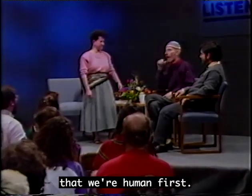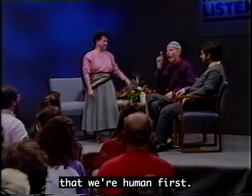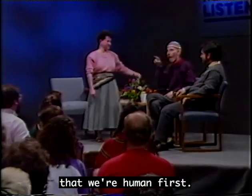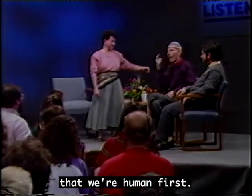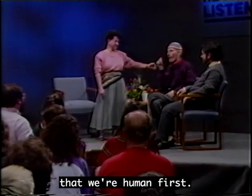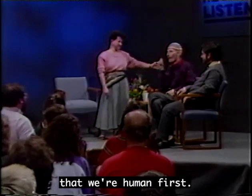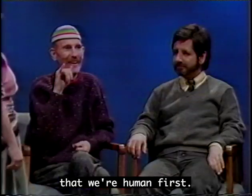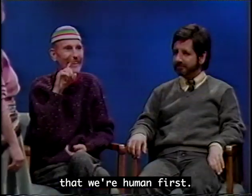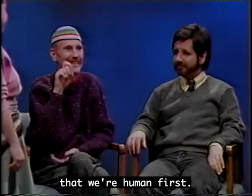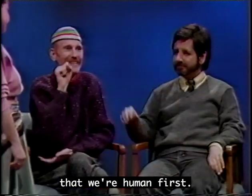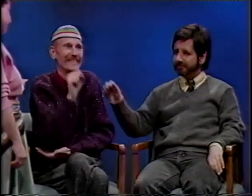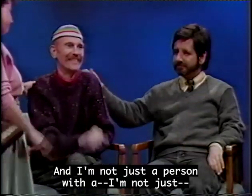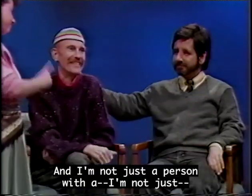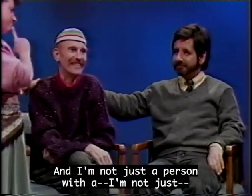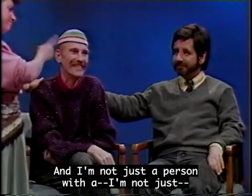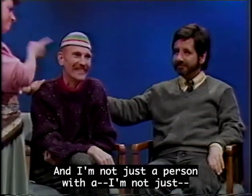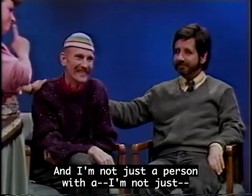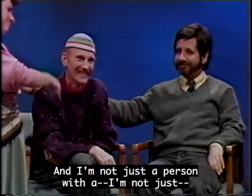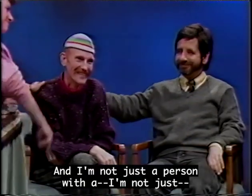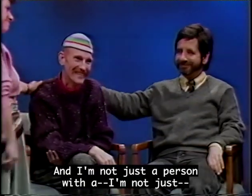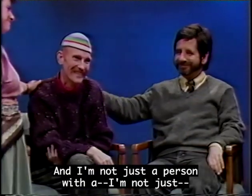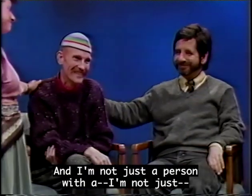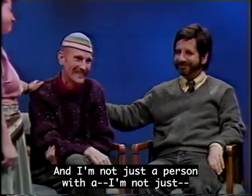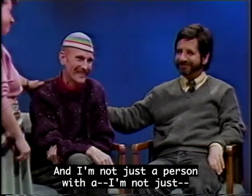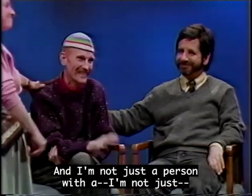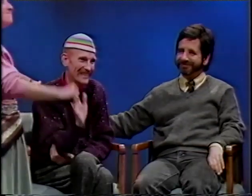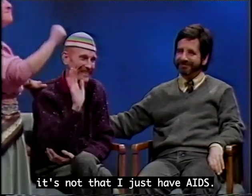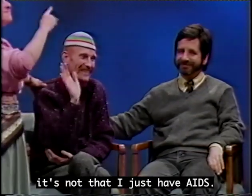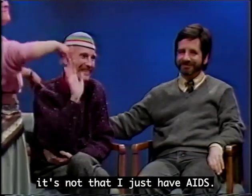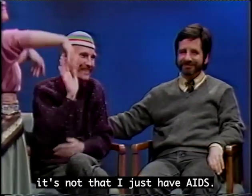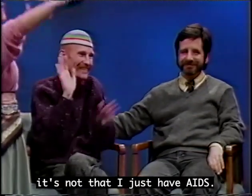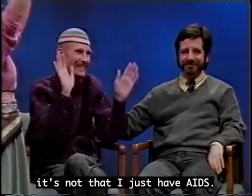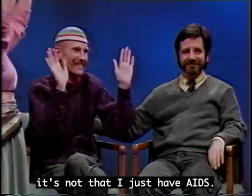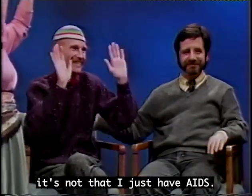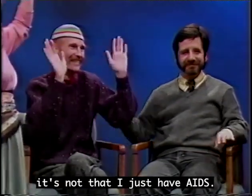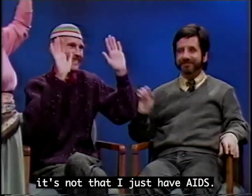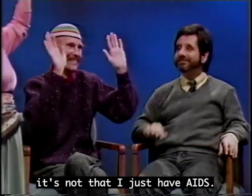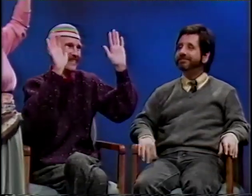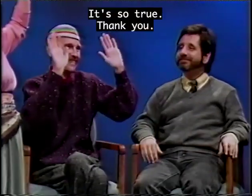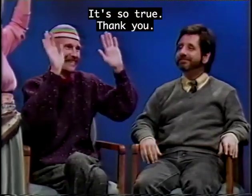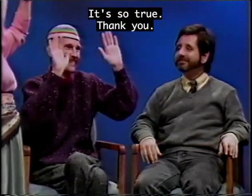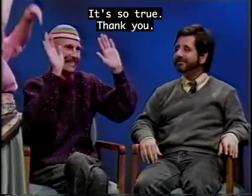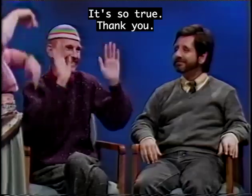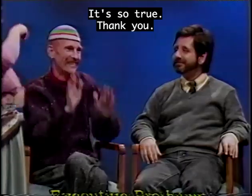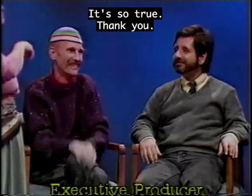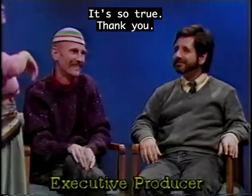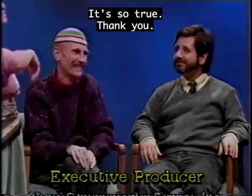first. And I'm not just a person with AIDS. It's not that I just have AIDS. It's so true. Thank you.